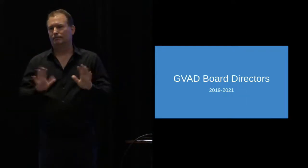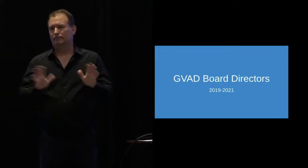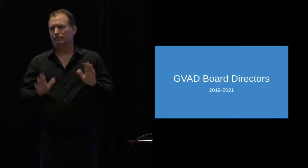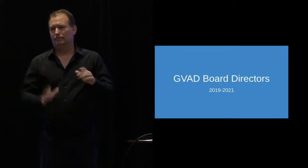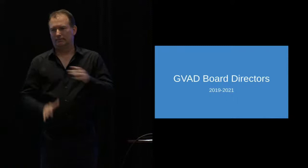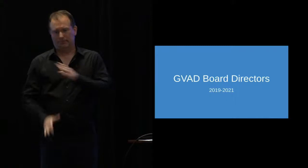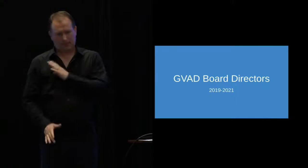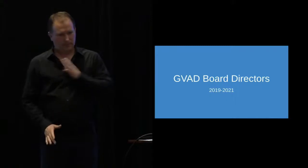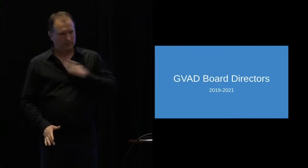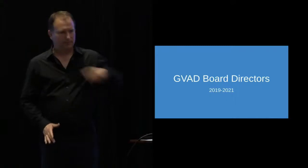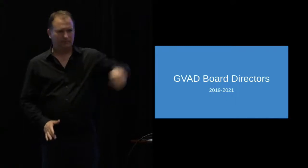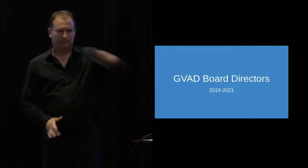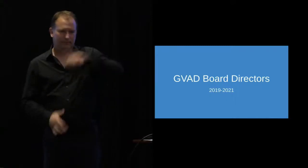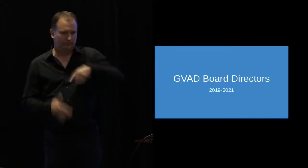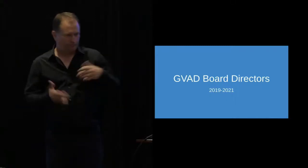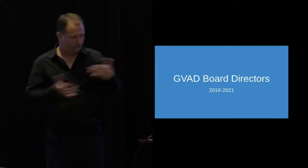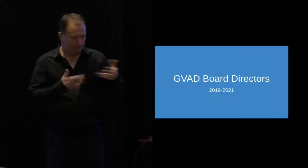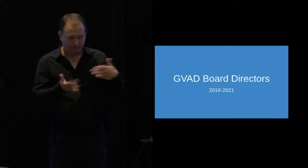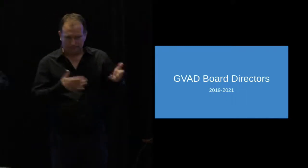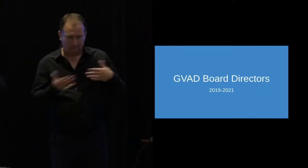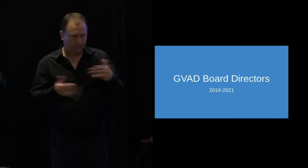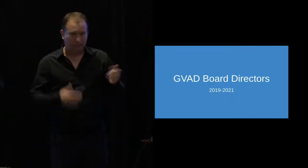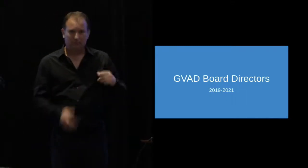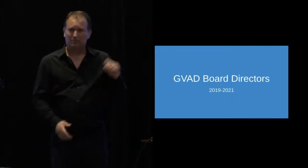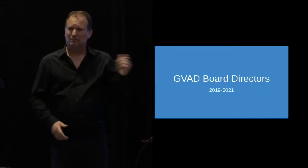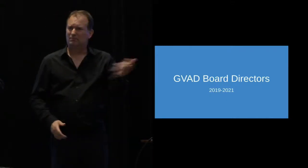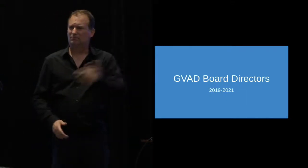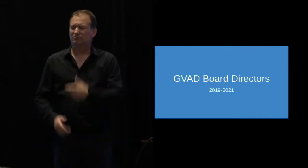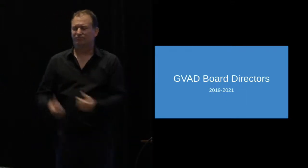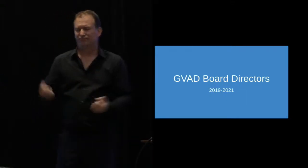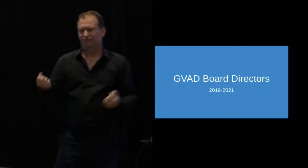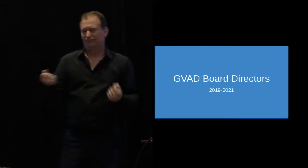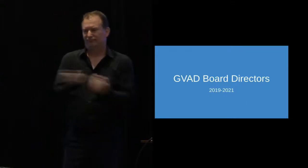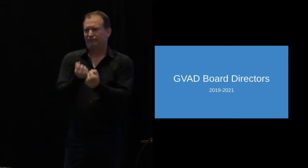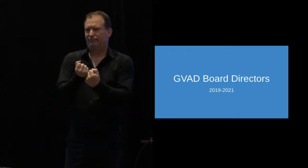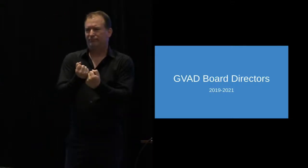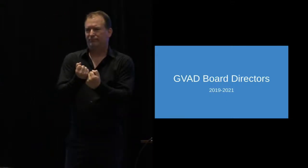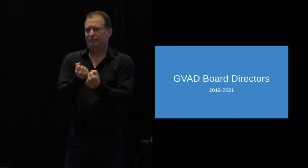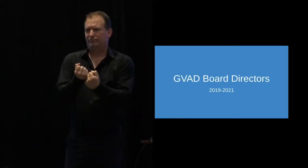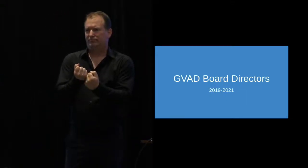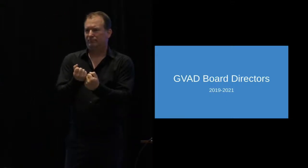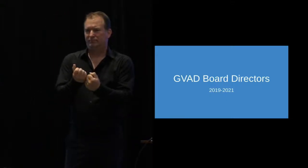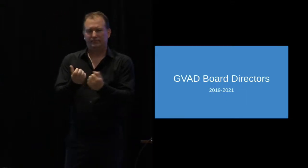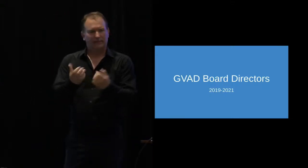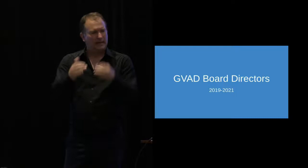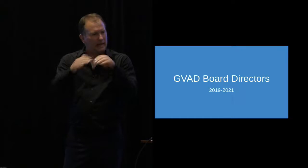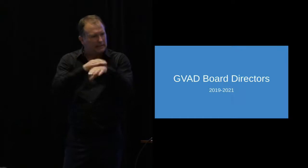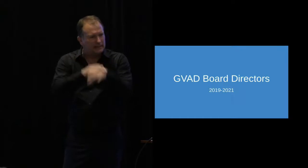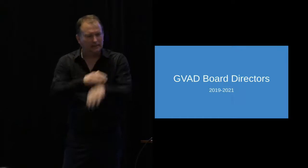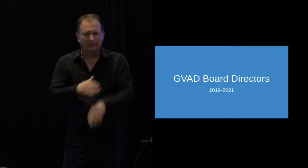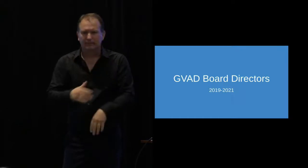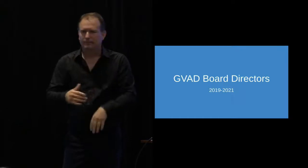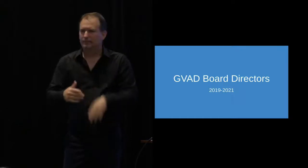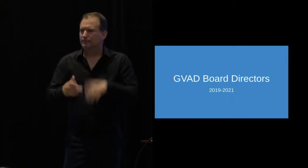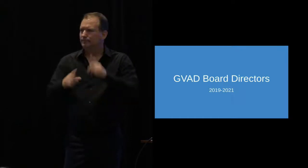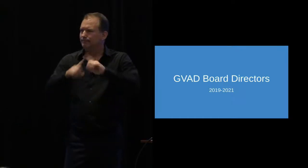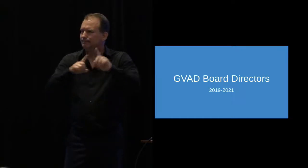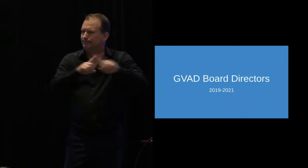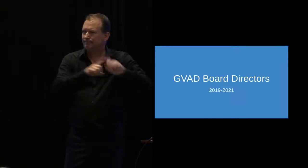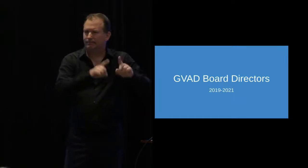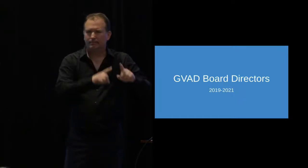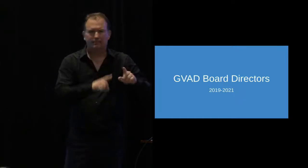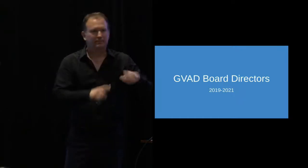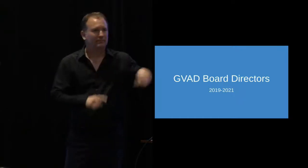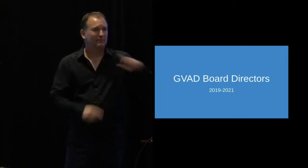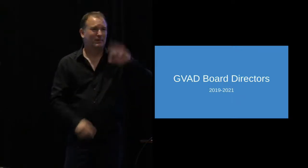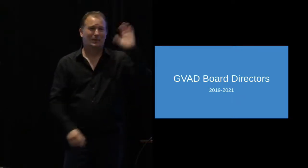make decisions all by myself and run the whole association alone. I had the full support of a board